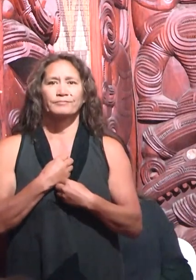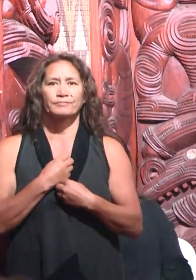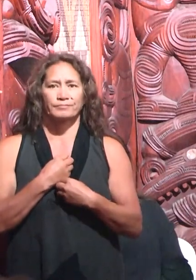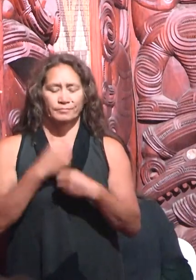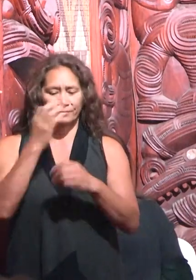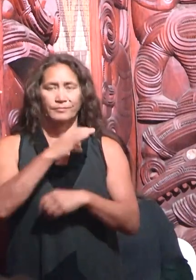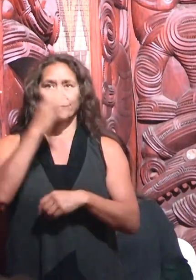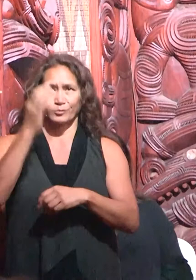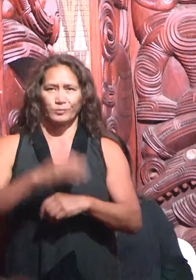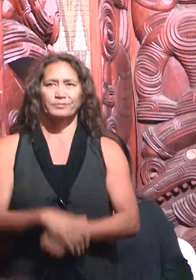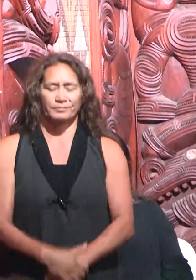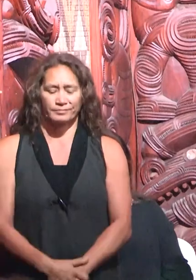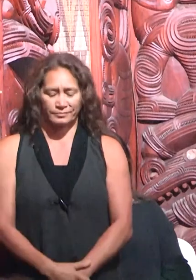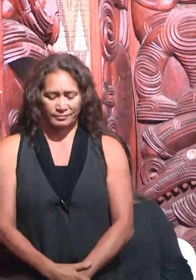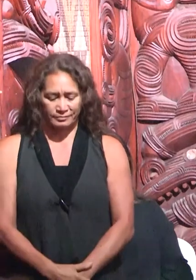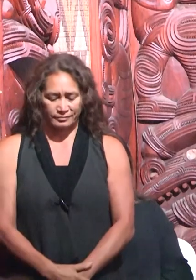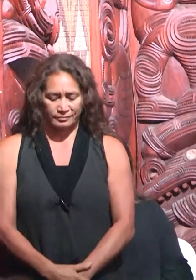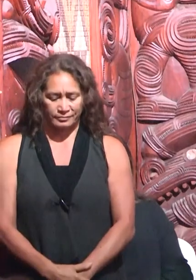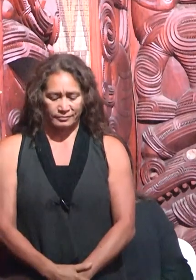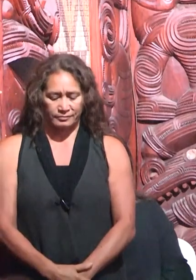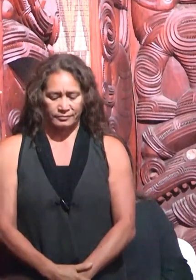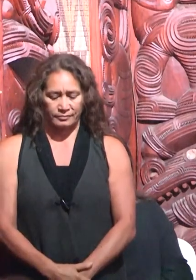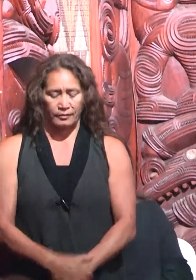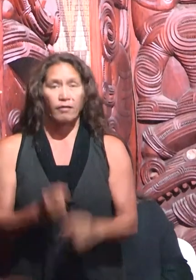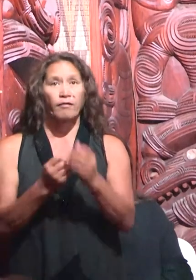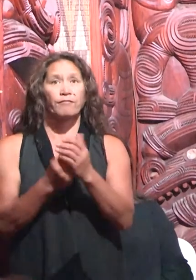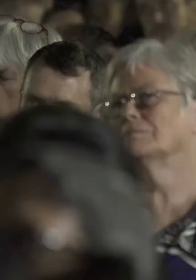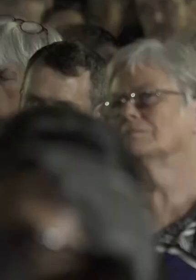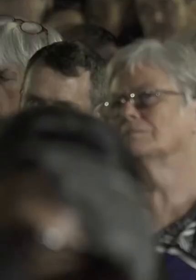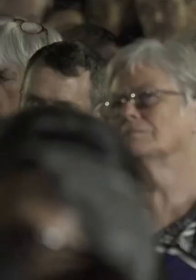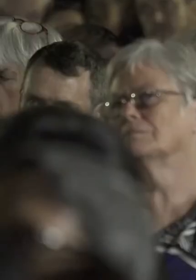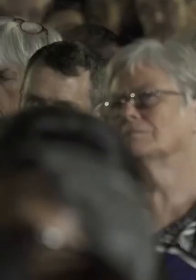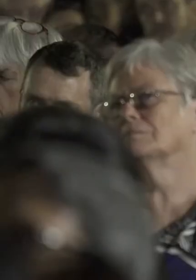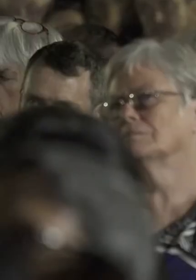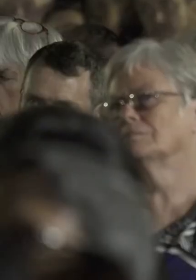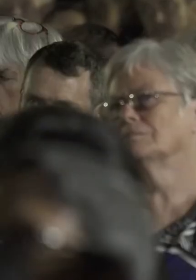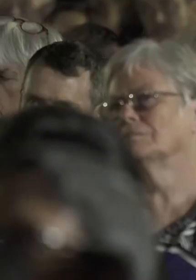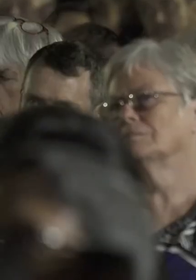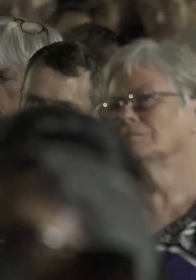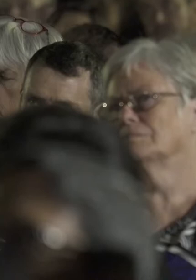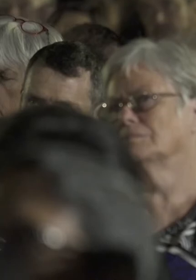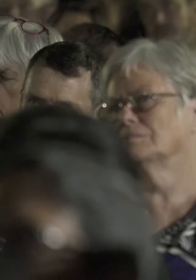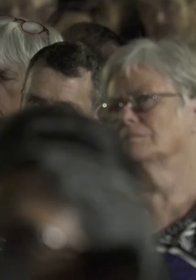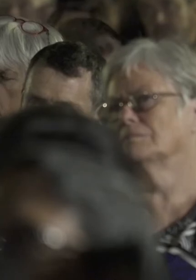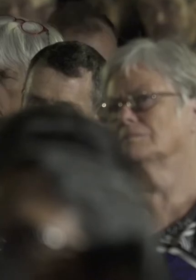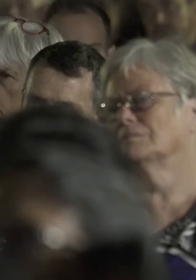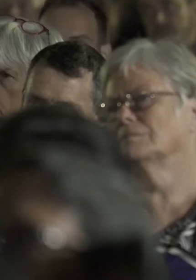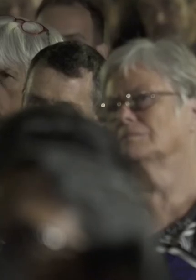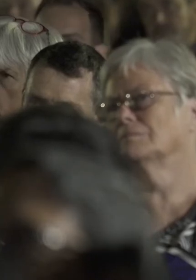of us today, this morning. Fire and Emergency New Zealand gives thanks for the honour and